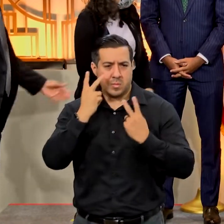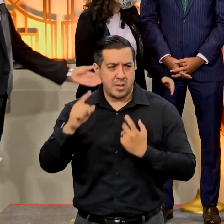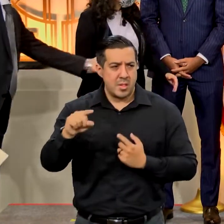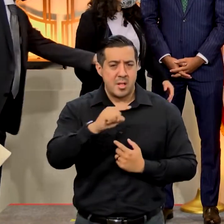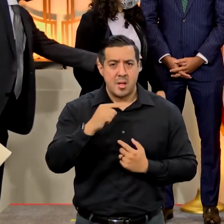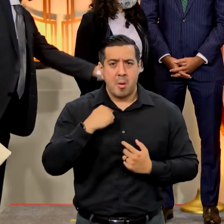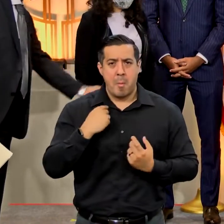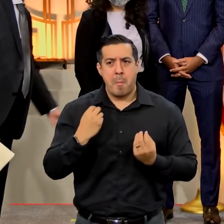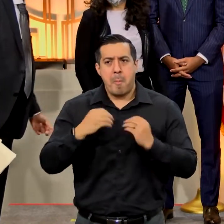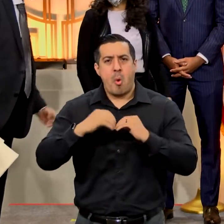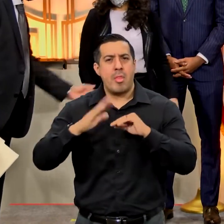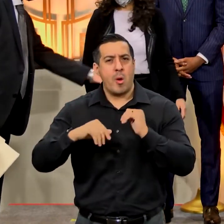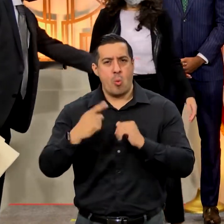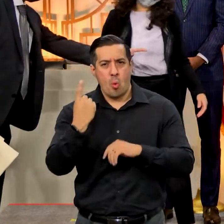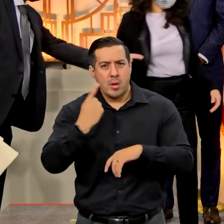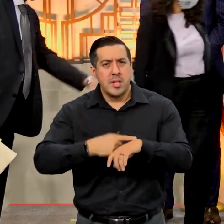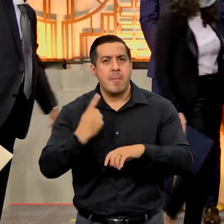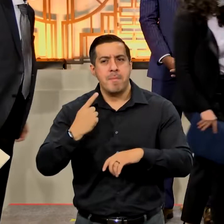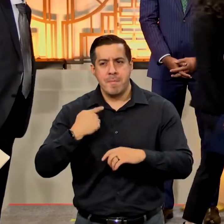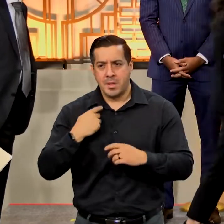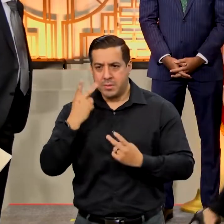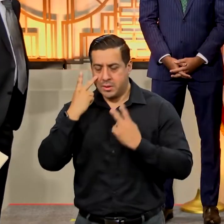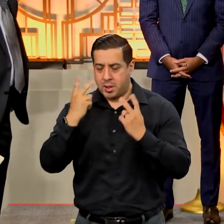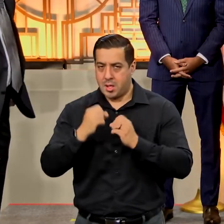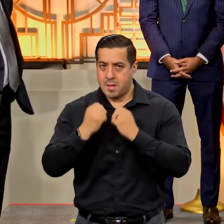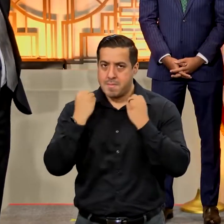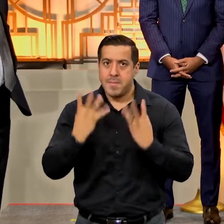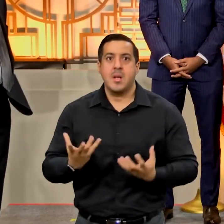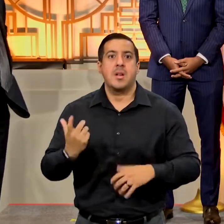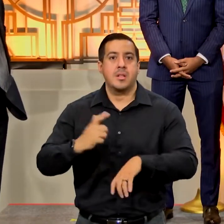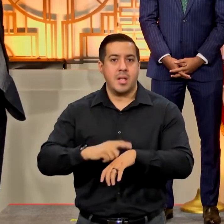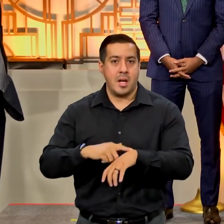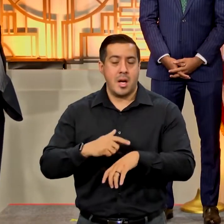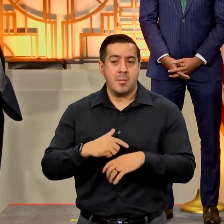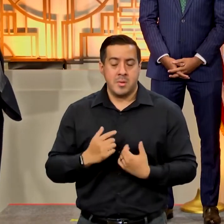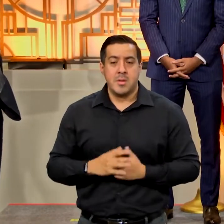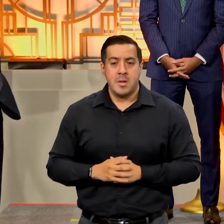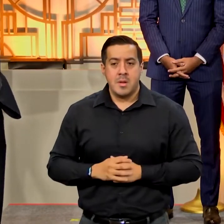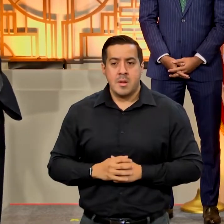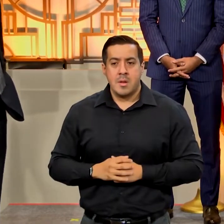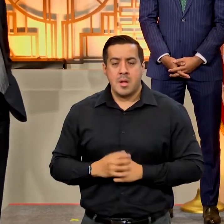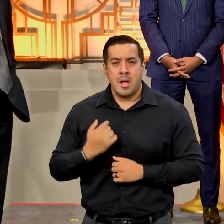than one occasion, more than I can remember, that